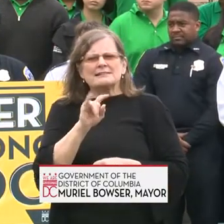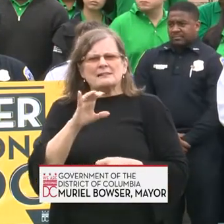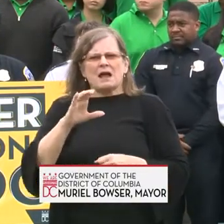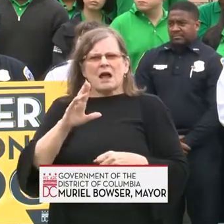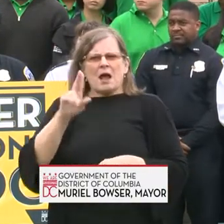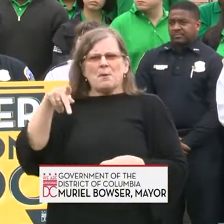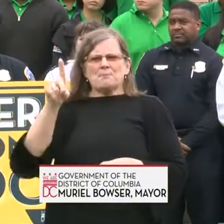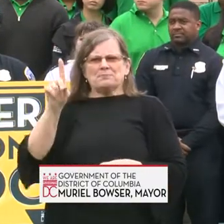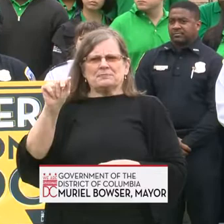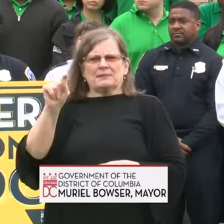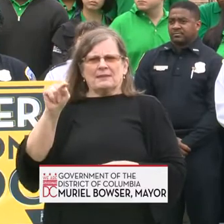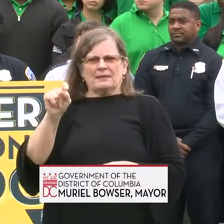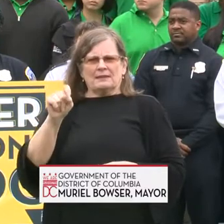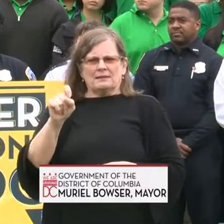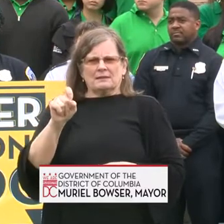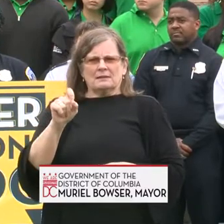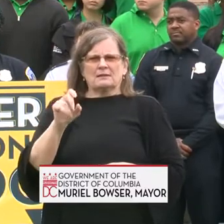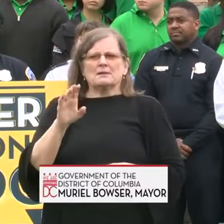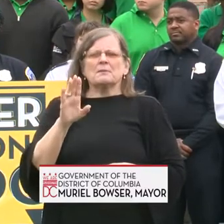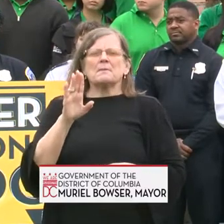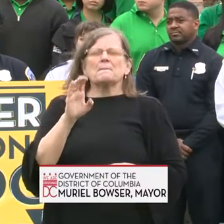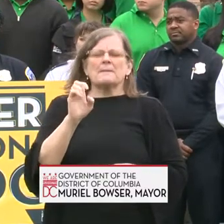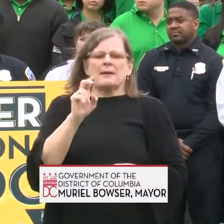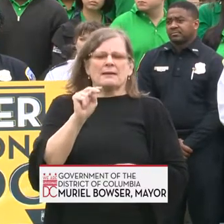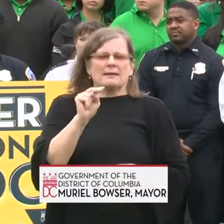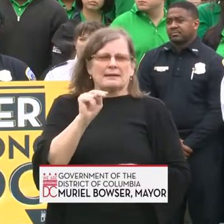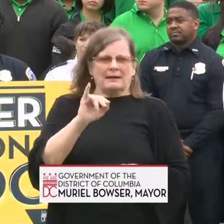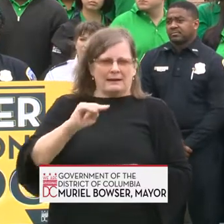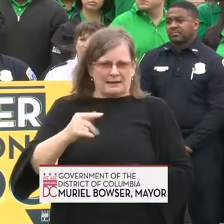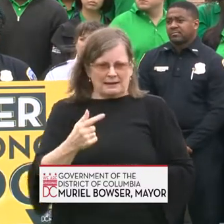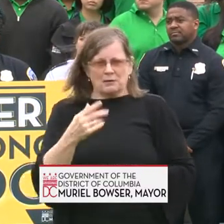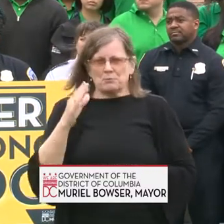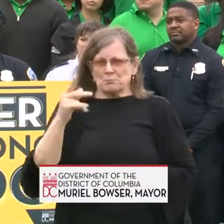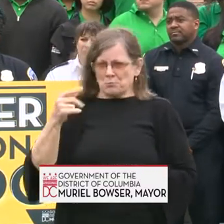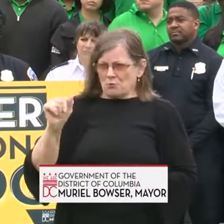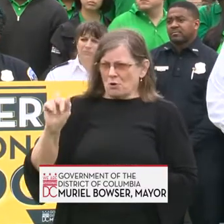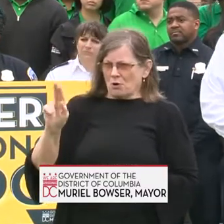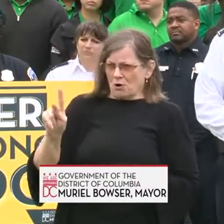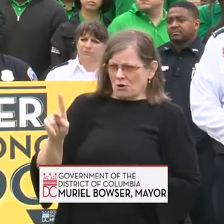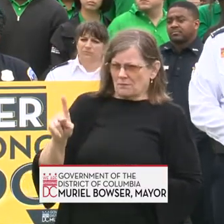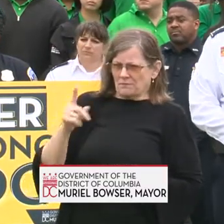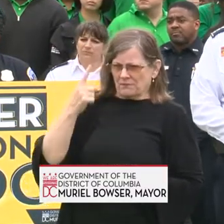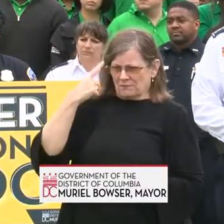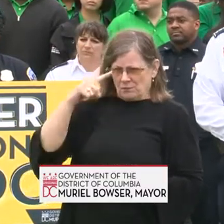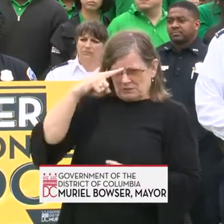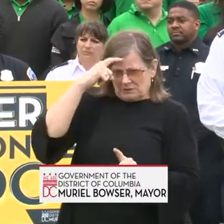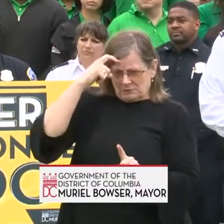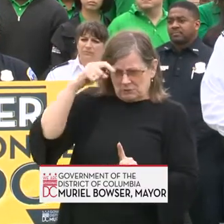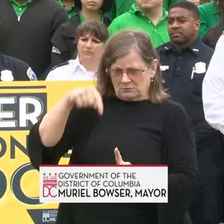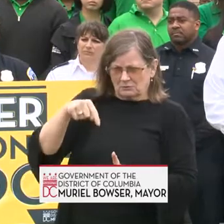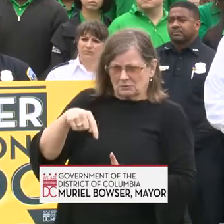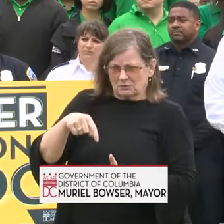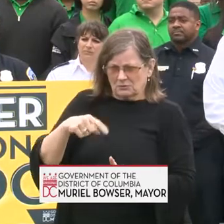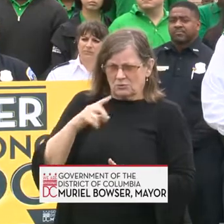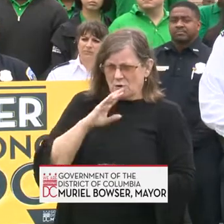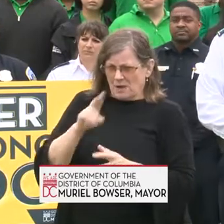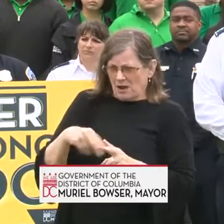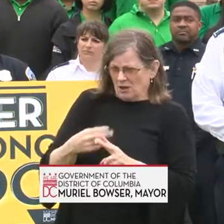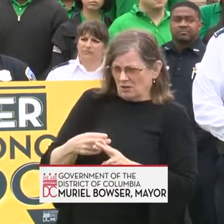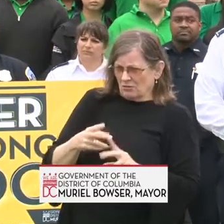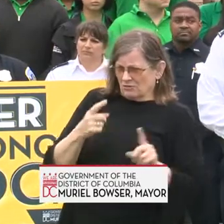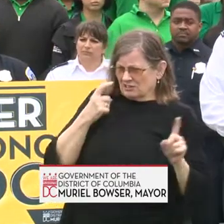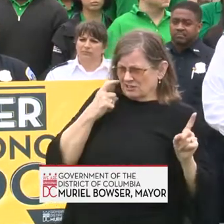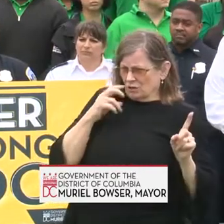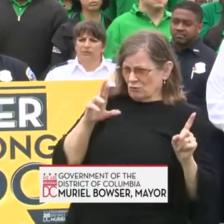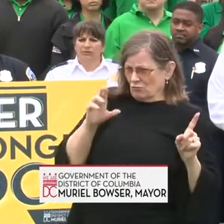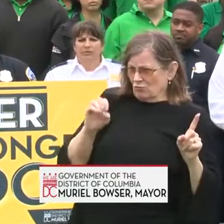we need to have back instilled into the community for the summer. So, you're talking about the rec center. Yeah.